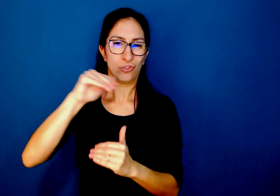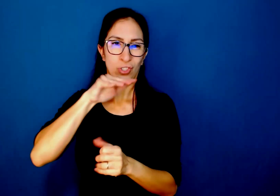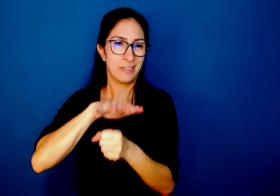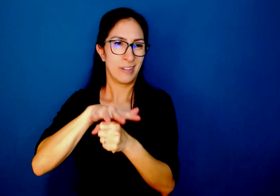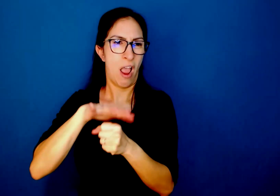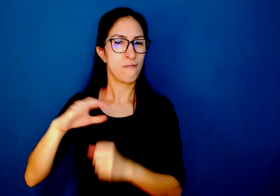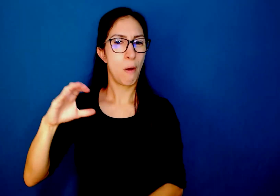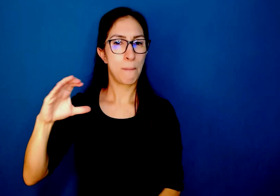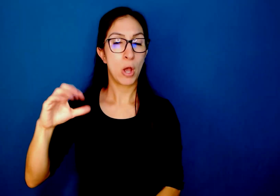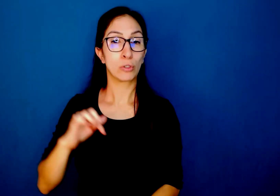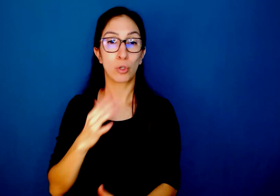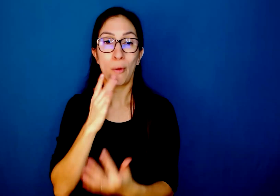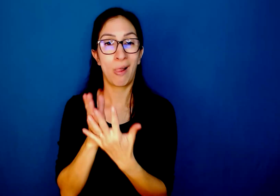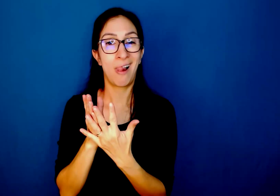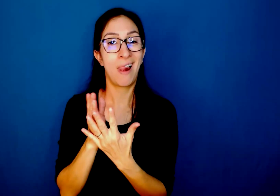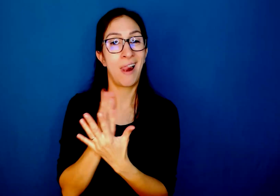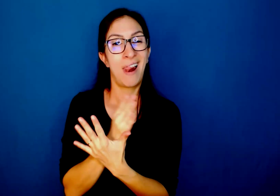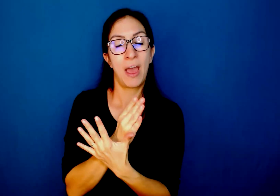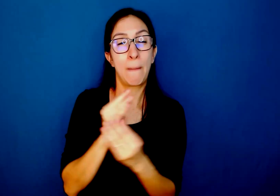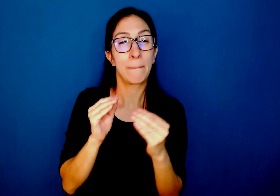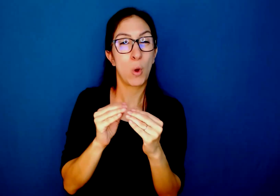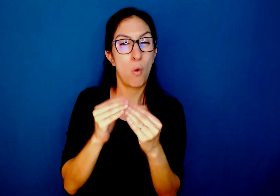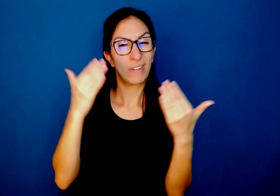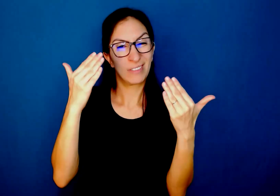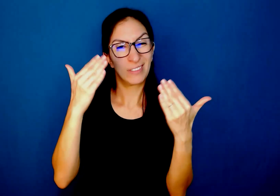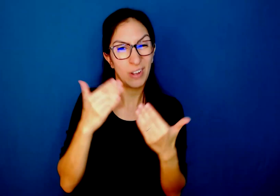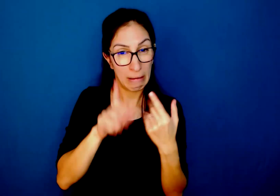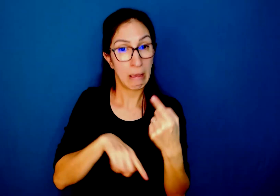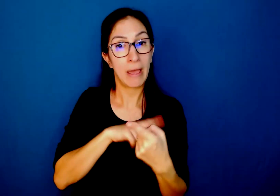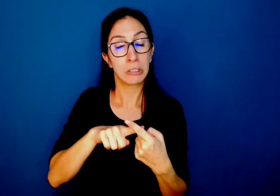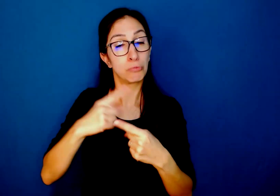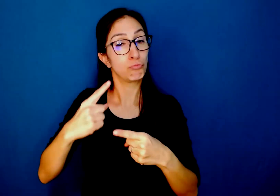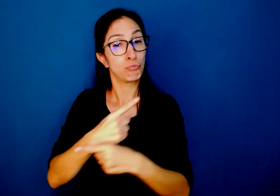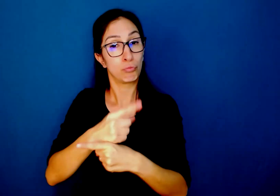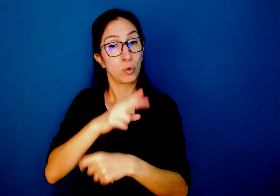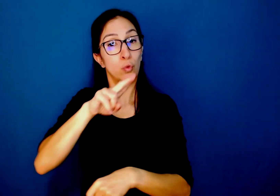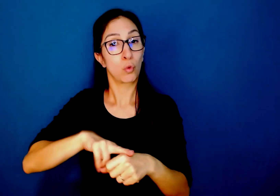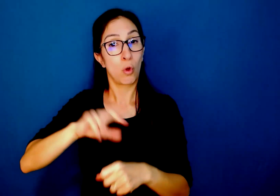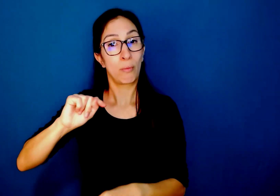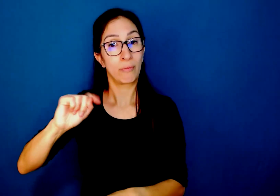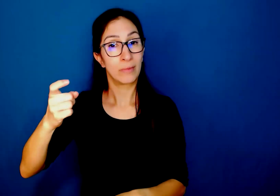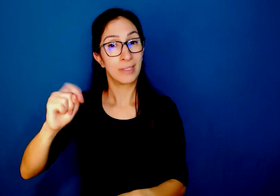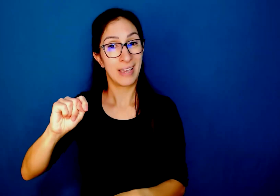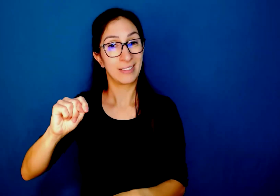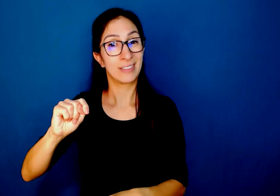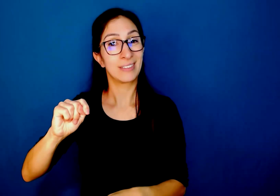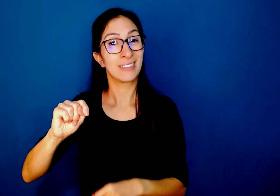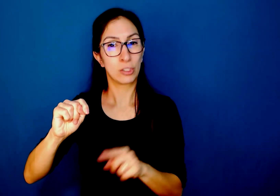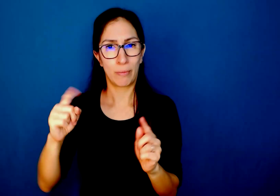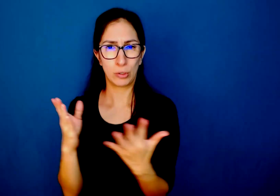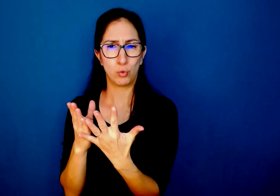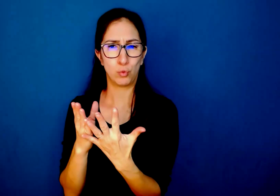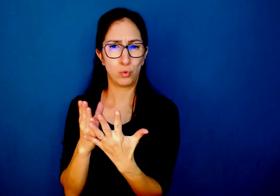little darker cyan until normal text goes into the passing range. So this much darker